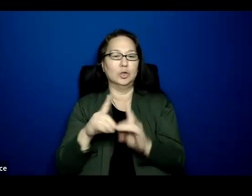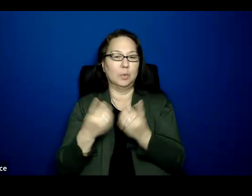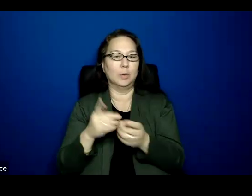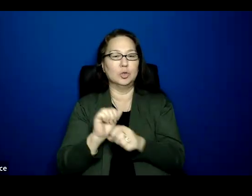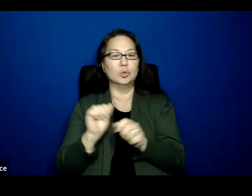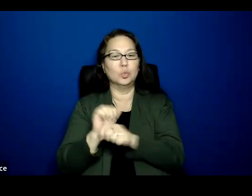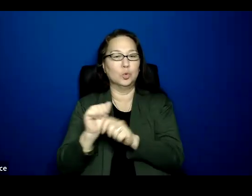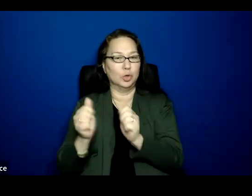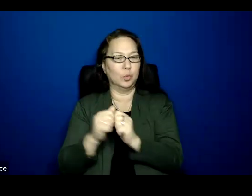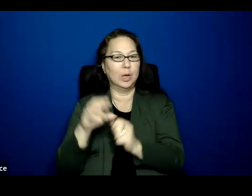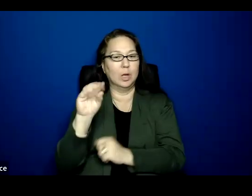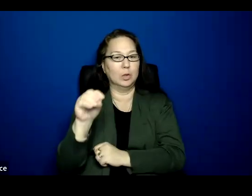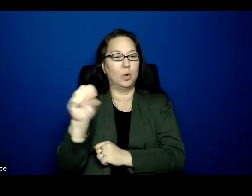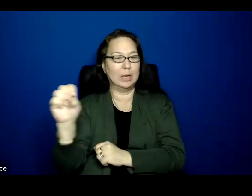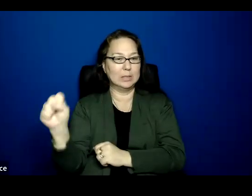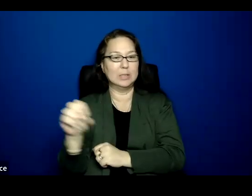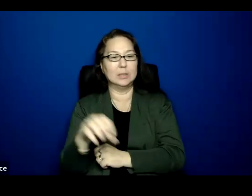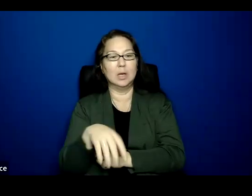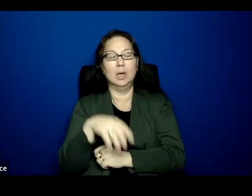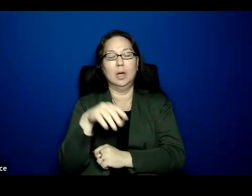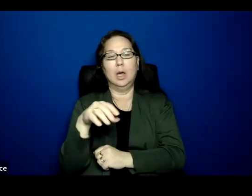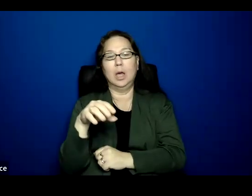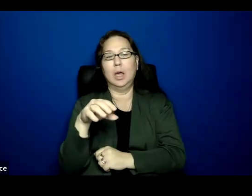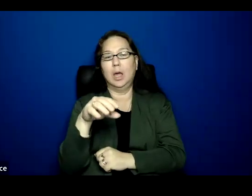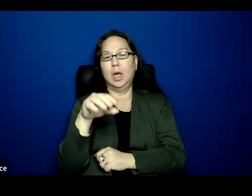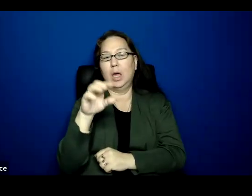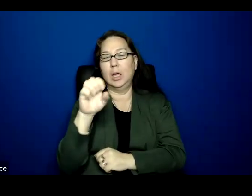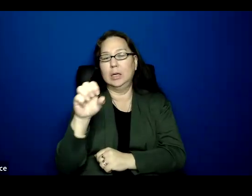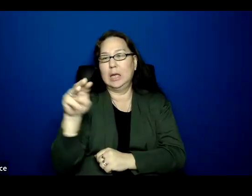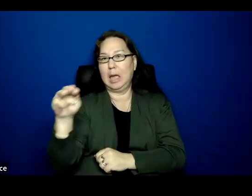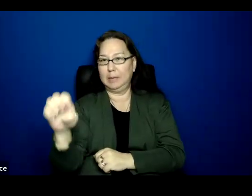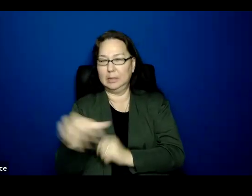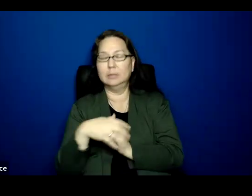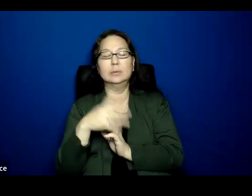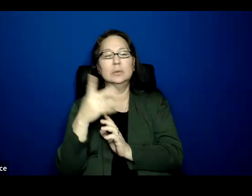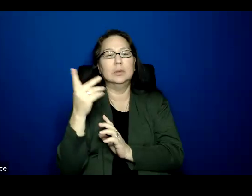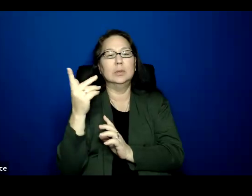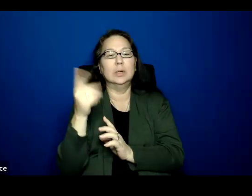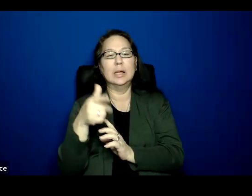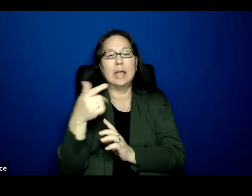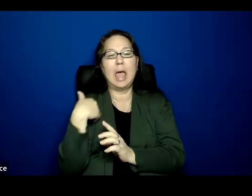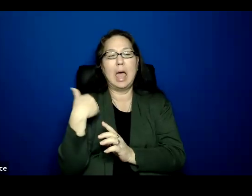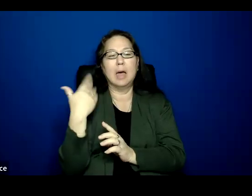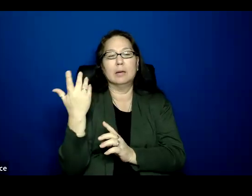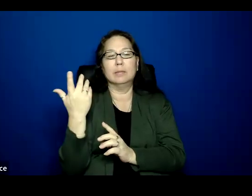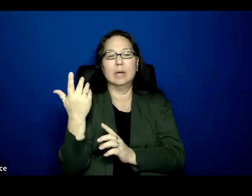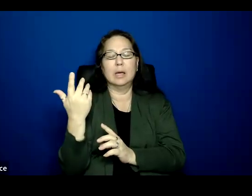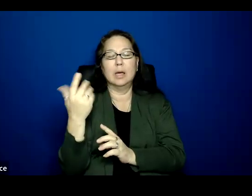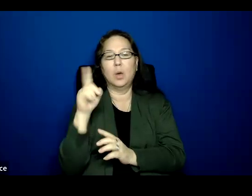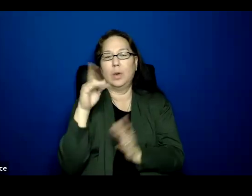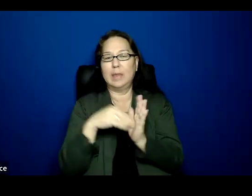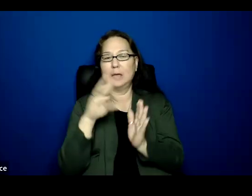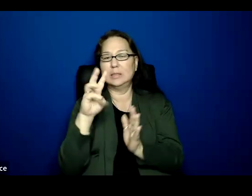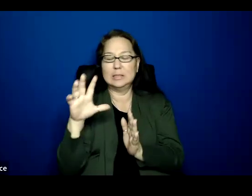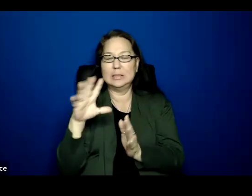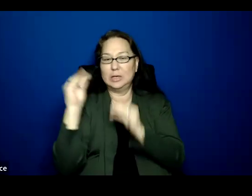our professional learning. I think that's a real grounding for our teachers. We have 1,600 teachers participating this year. We